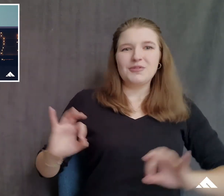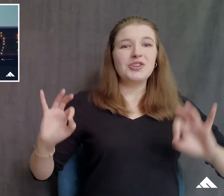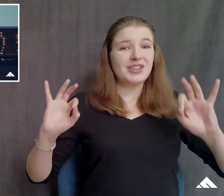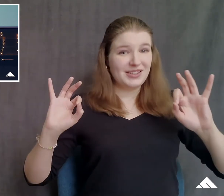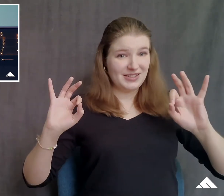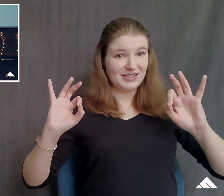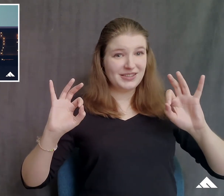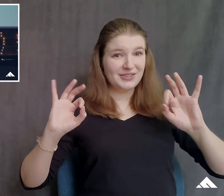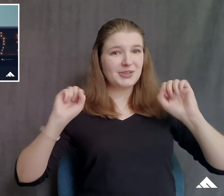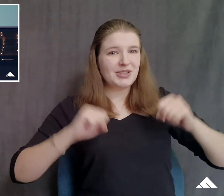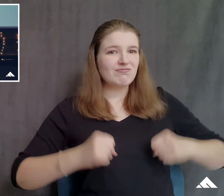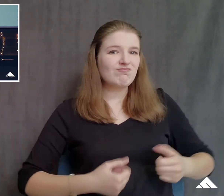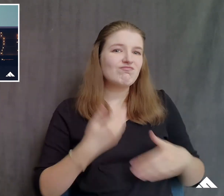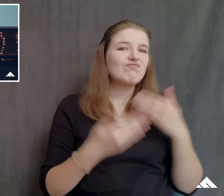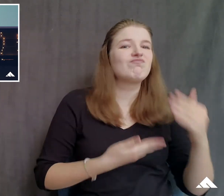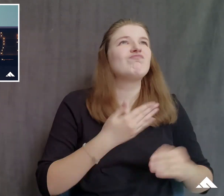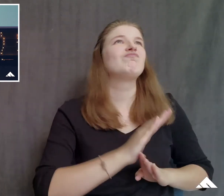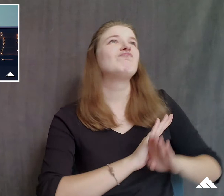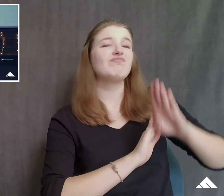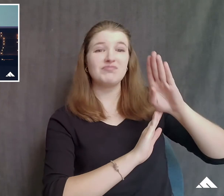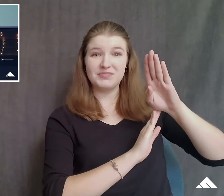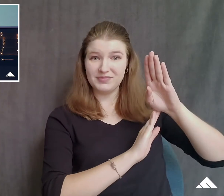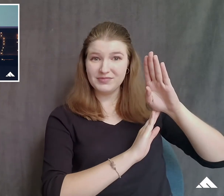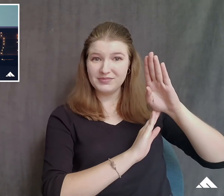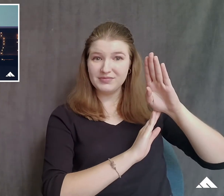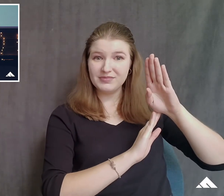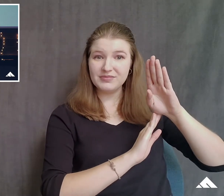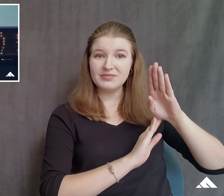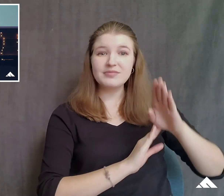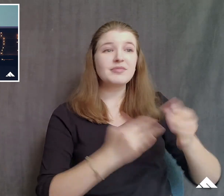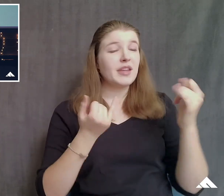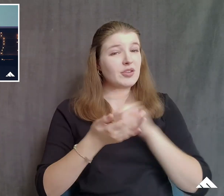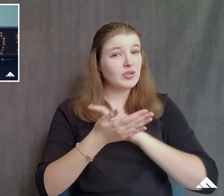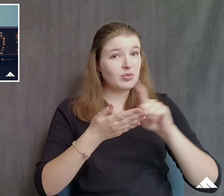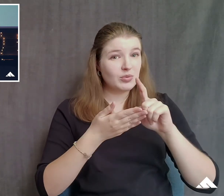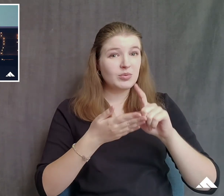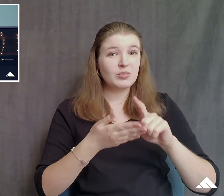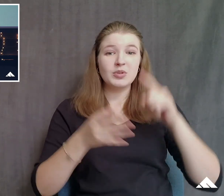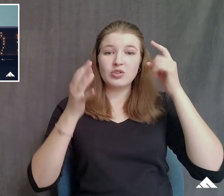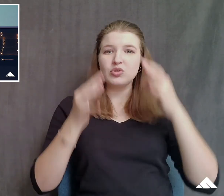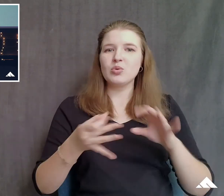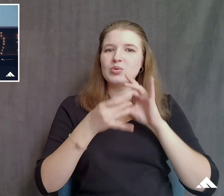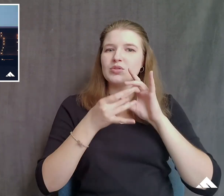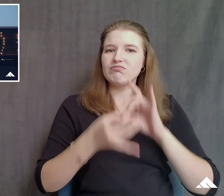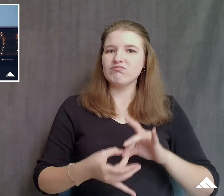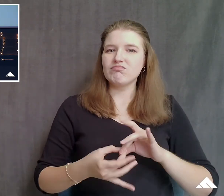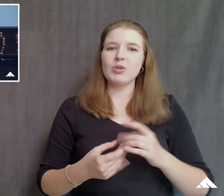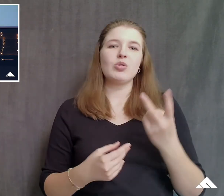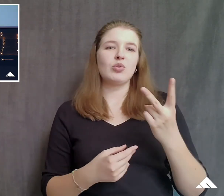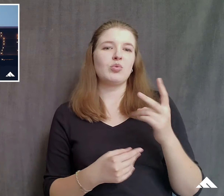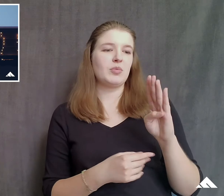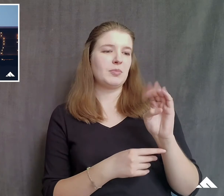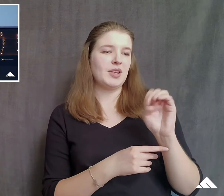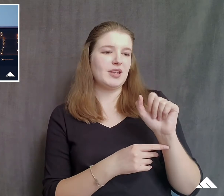people and thrive. This relationship choice this week is based on two Beatitudes. Let me put them on the screen for you, or